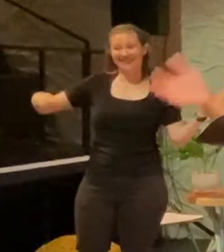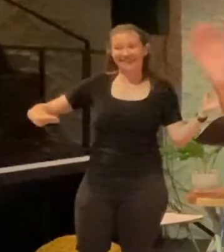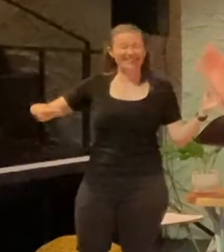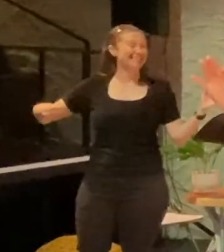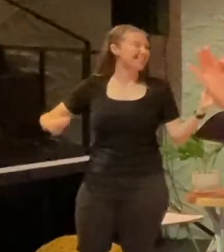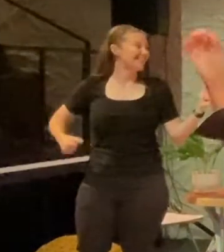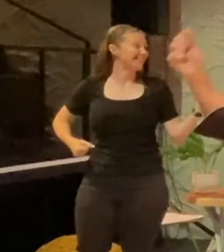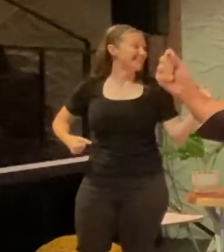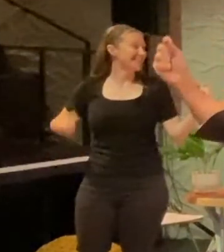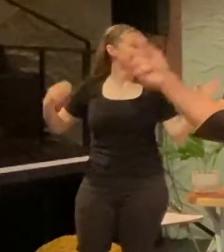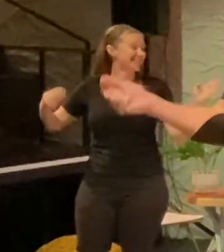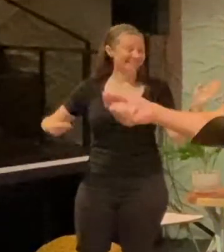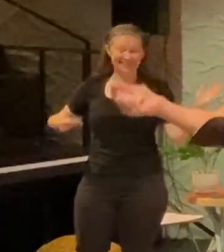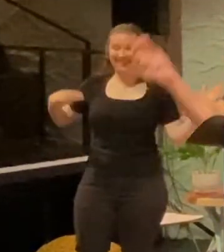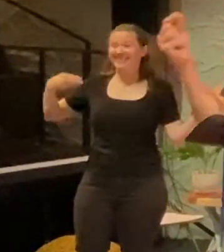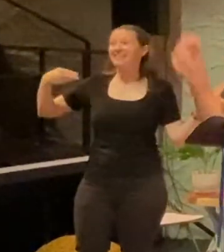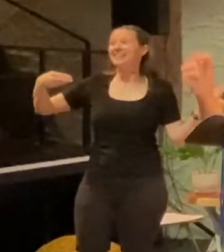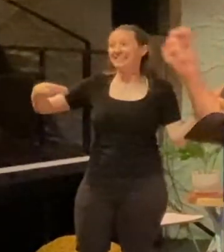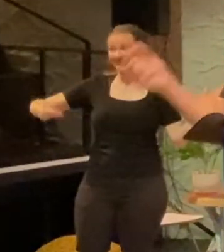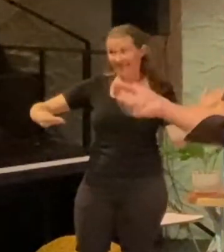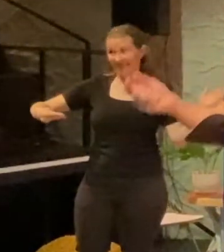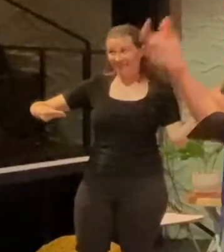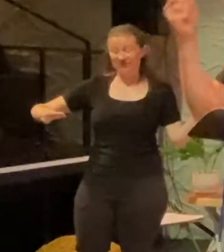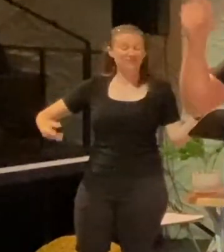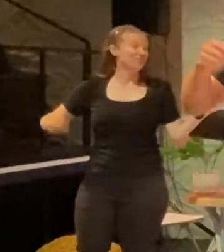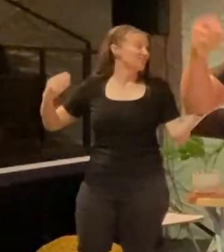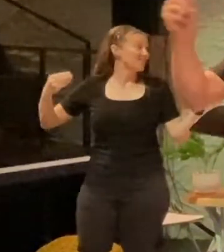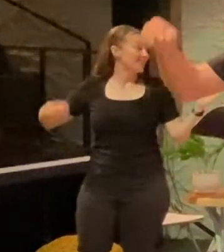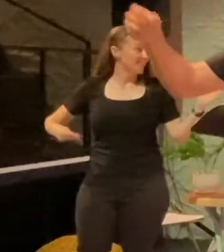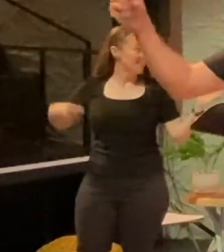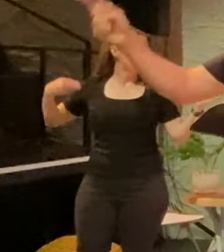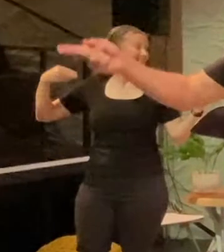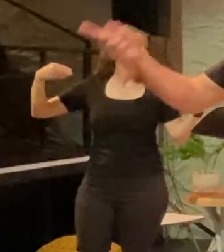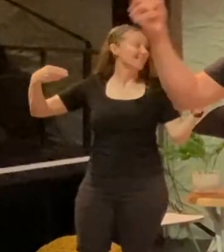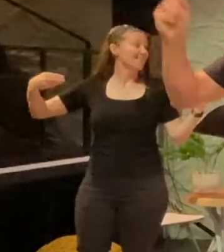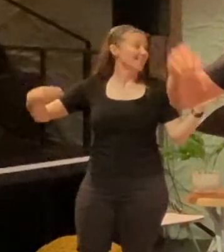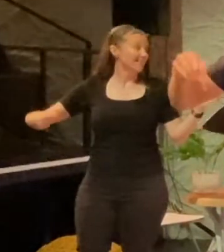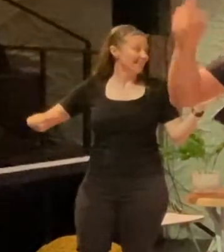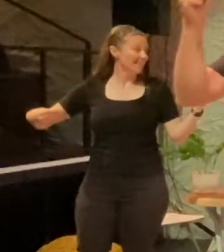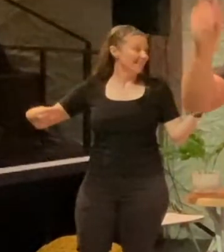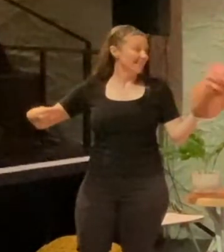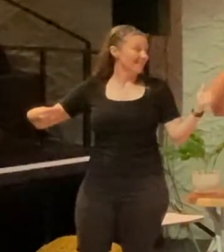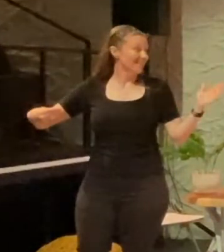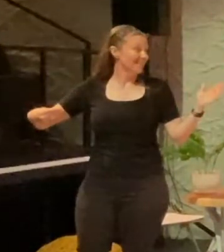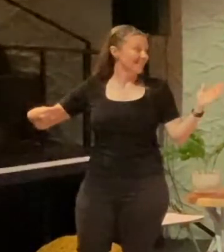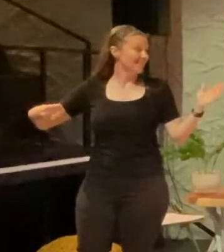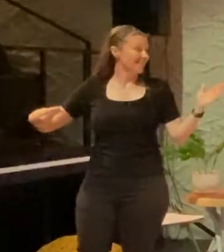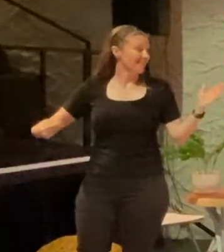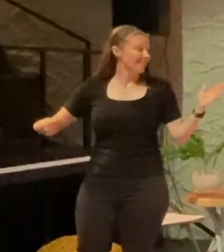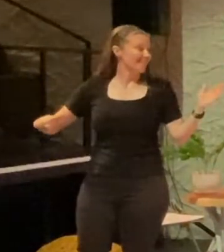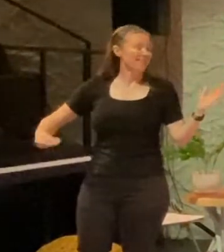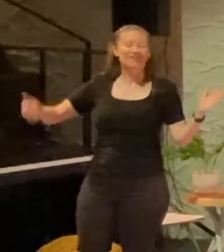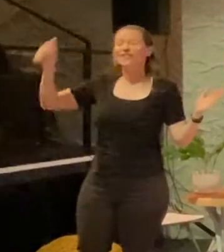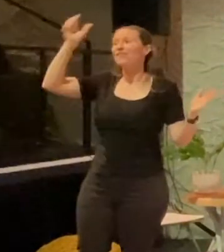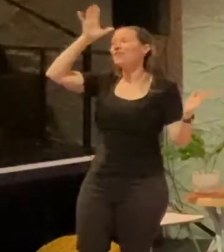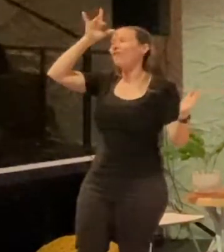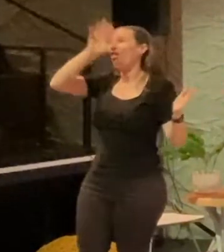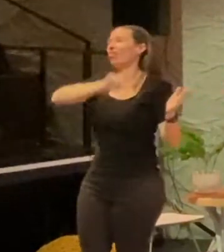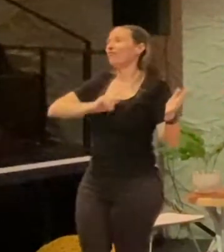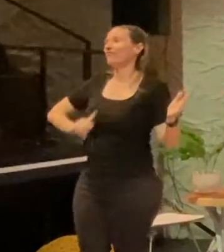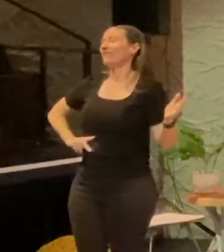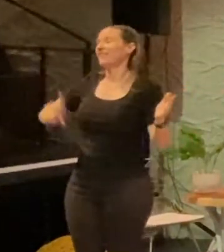was Rahab, Boaz the father of Obed, whose mother was Ruth, Obed the father of Jesse, and Jesse the father of King